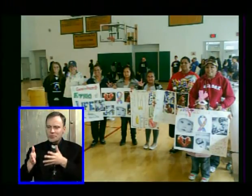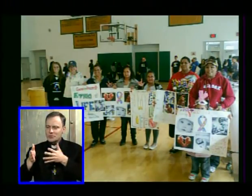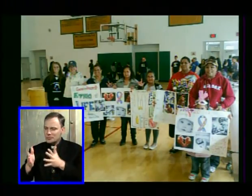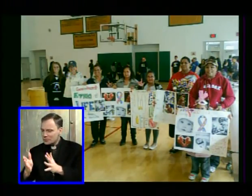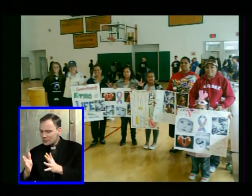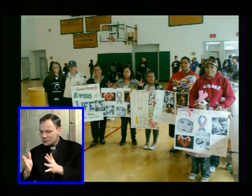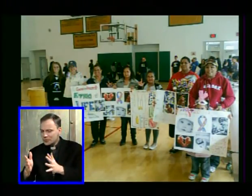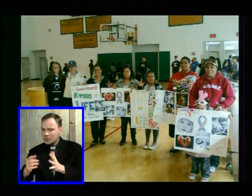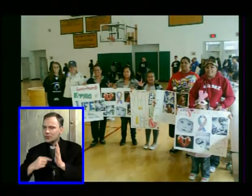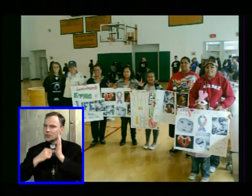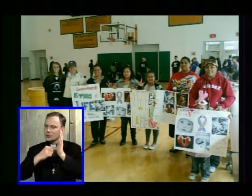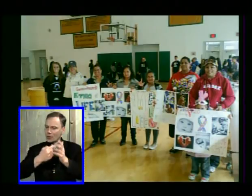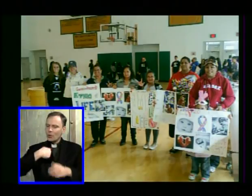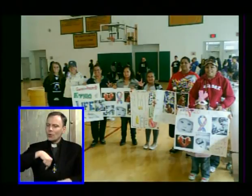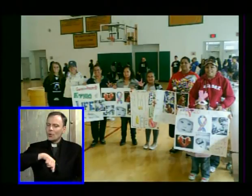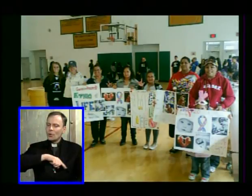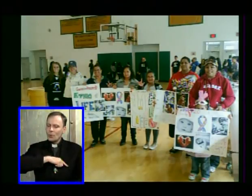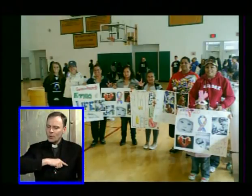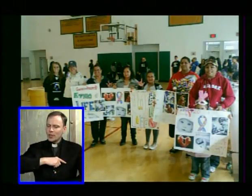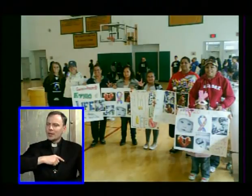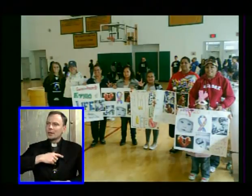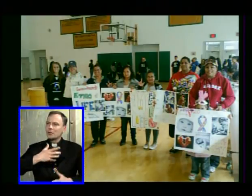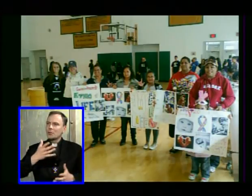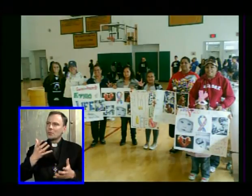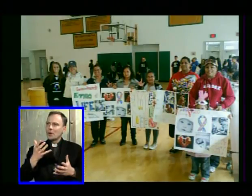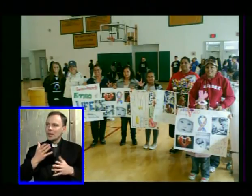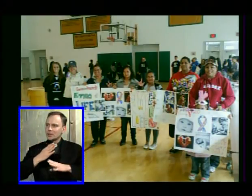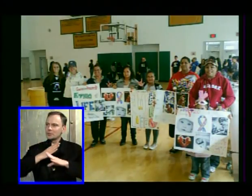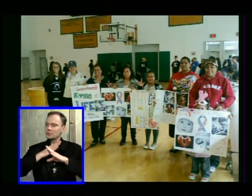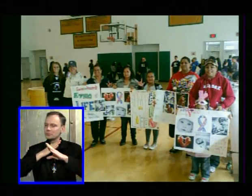hold as we marched through the streets of Boston to show